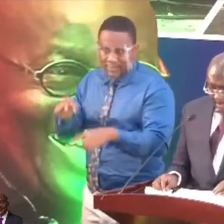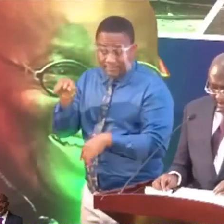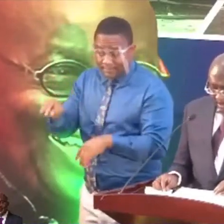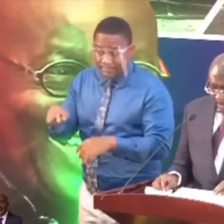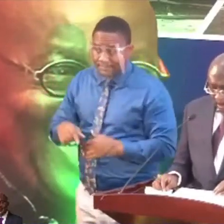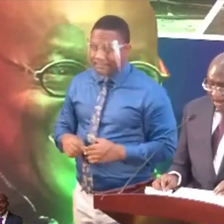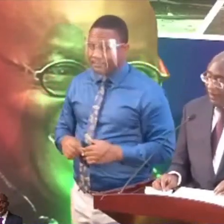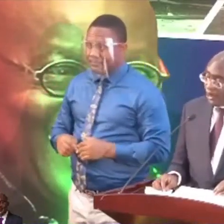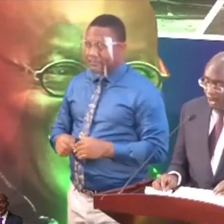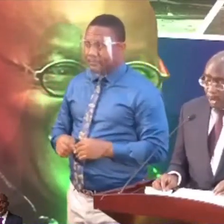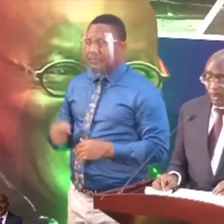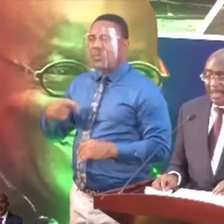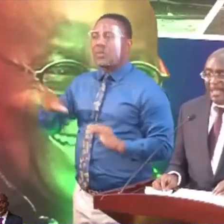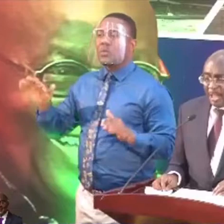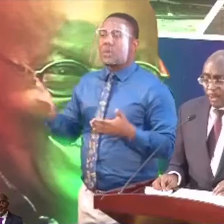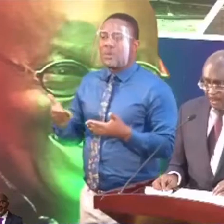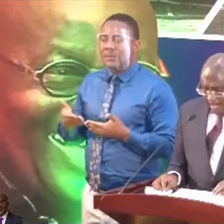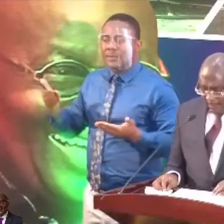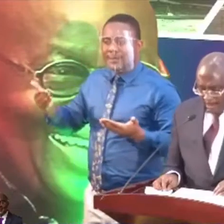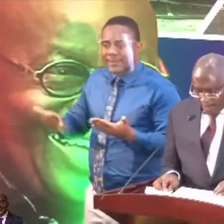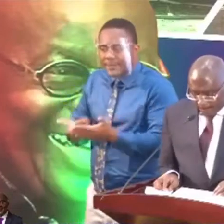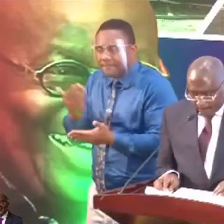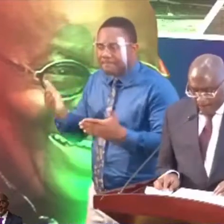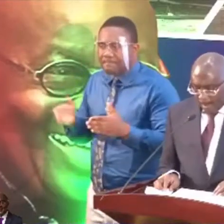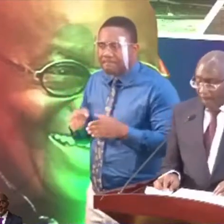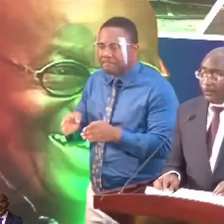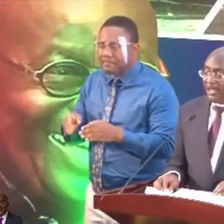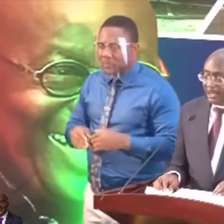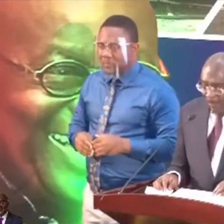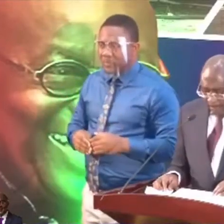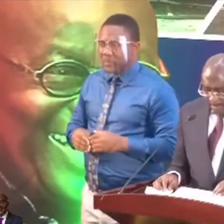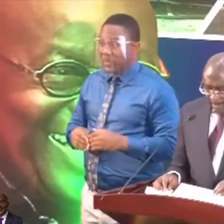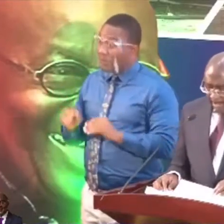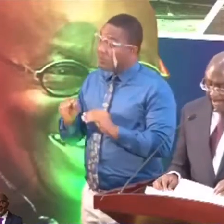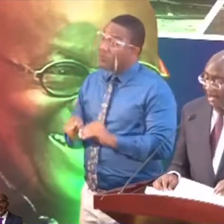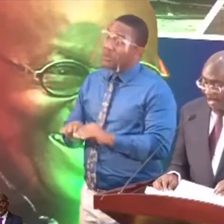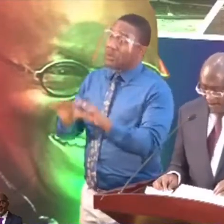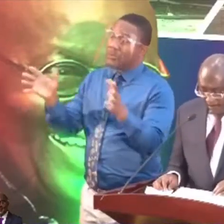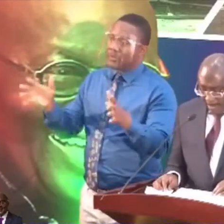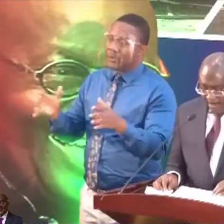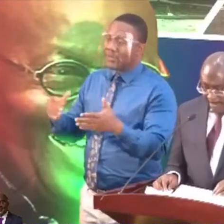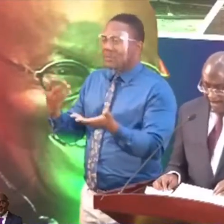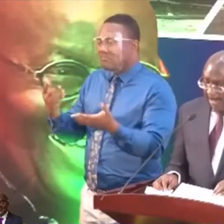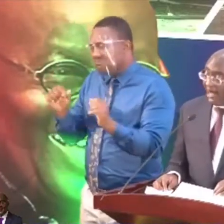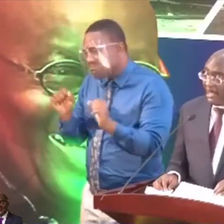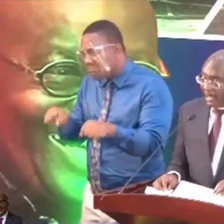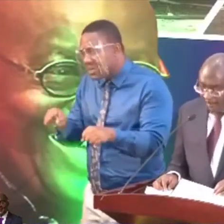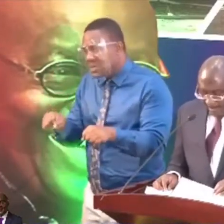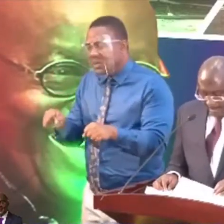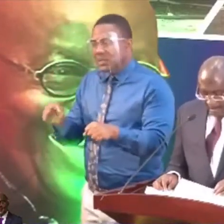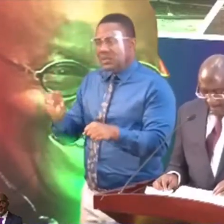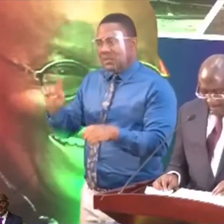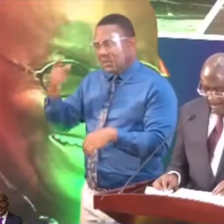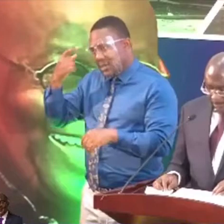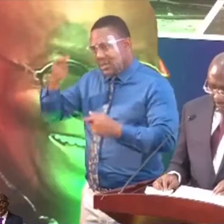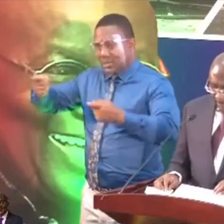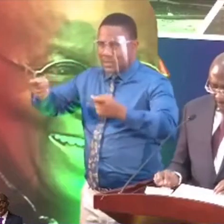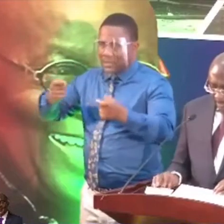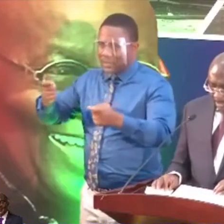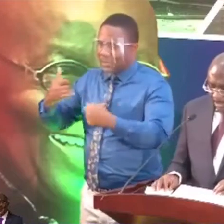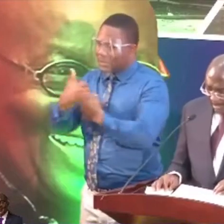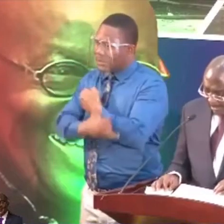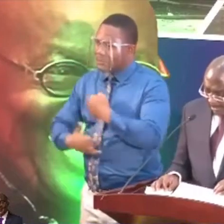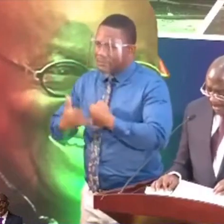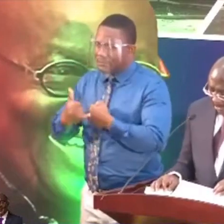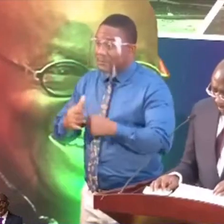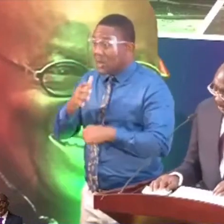website, we have introduced a new dimension of transparency and accountability in the governance of this country.